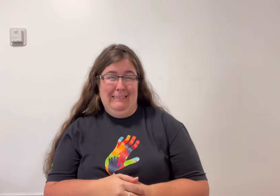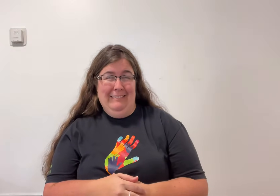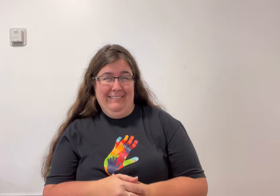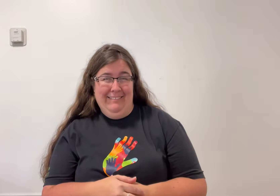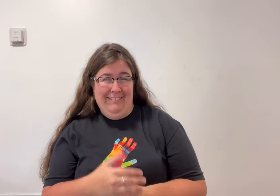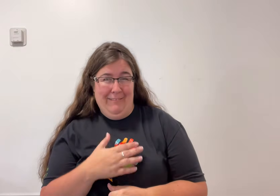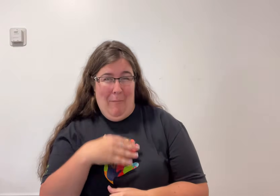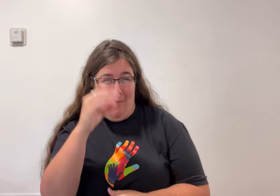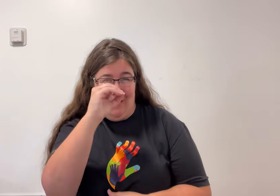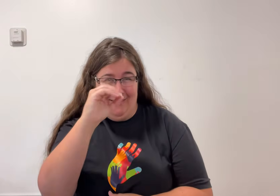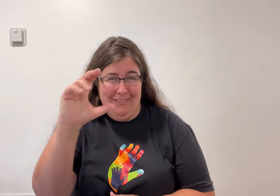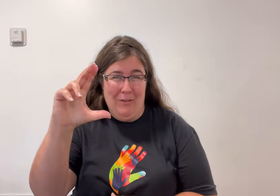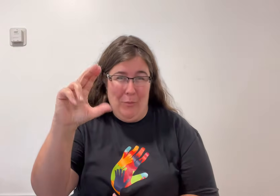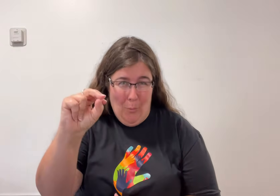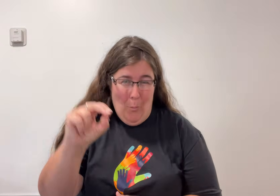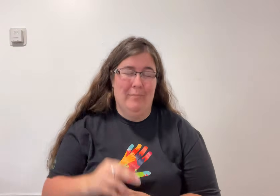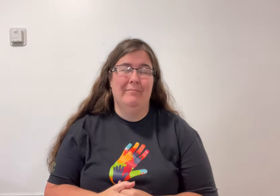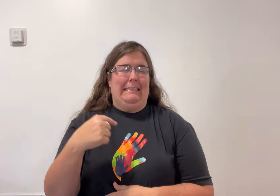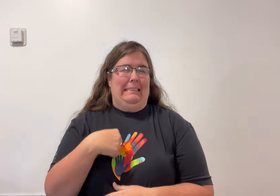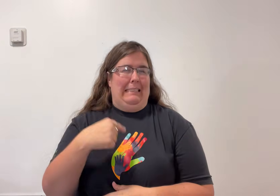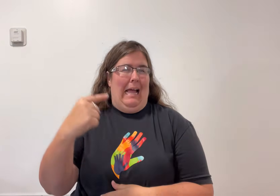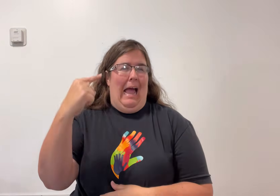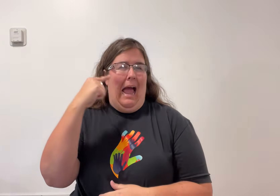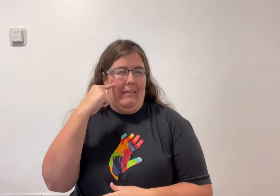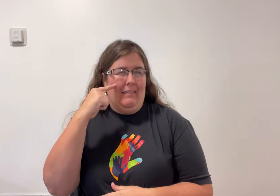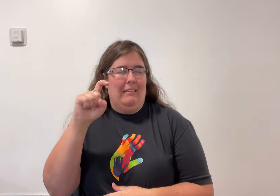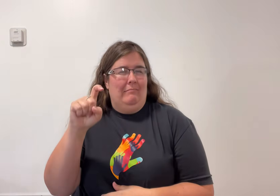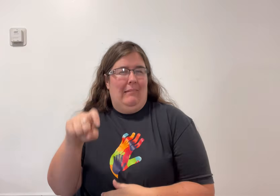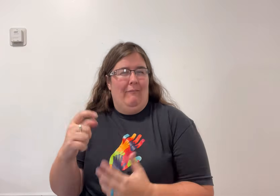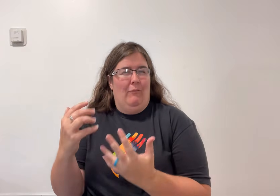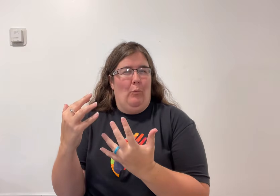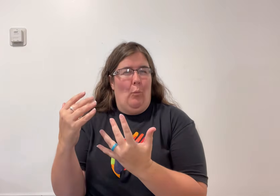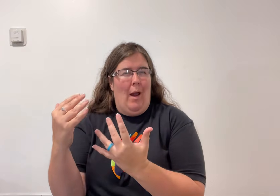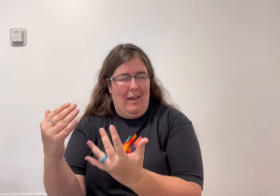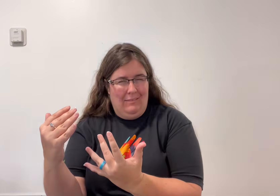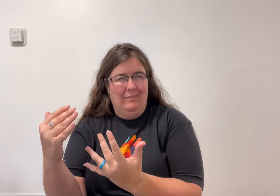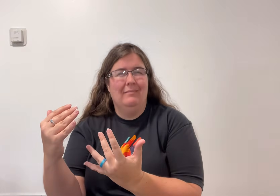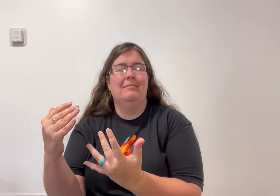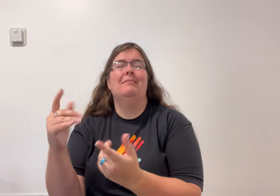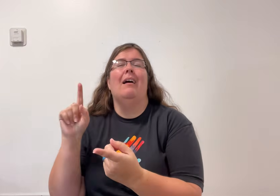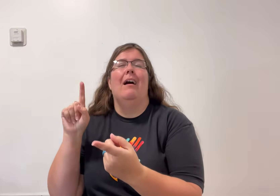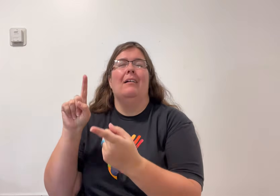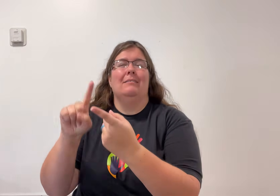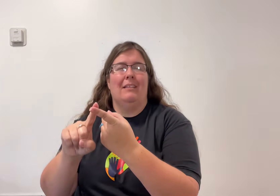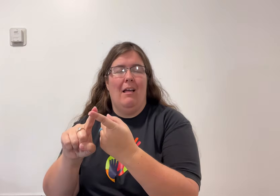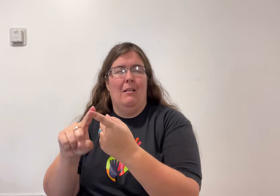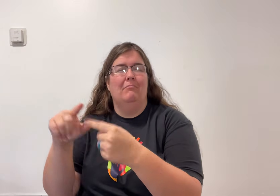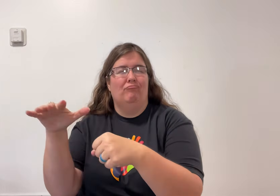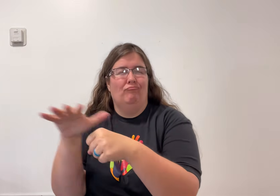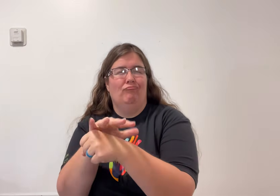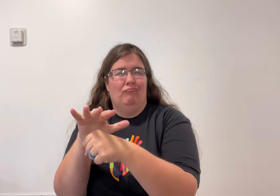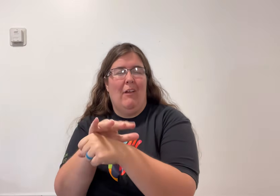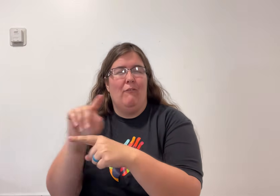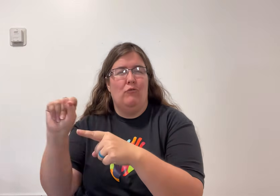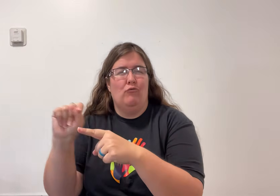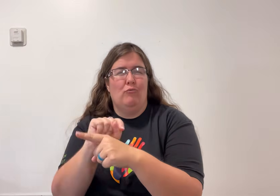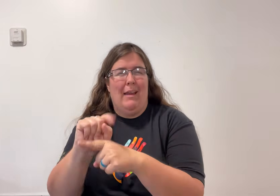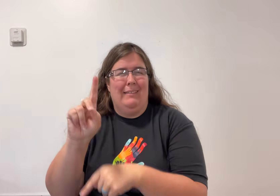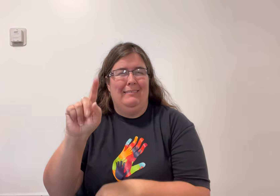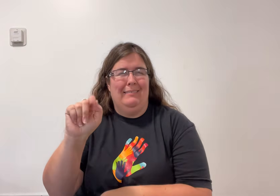Well, in my opinion, not close. I think we're just going to have to wait until there's enough data, enough